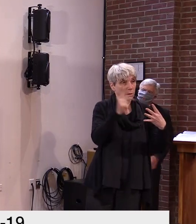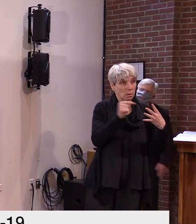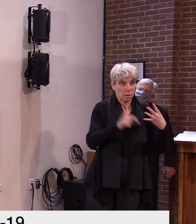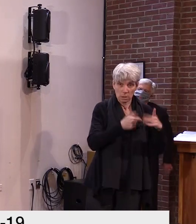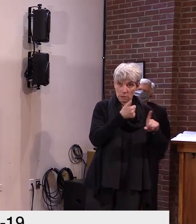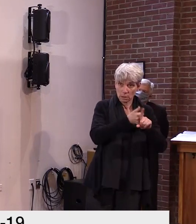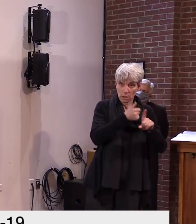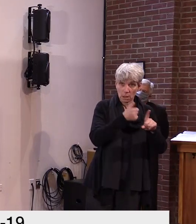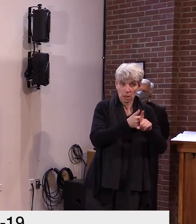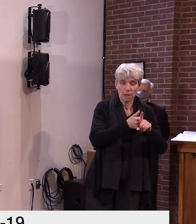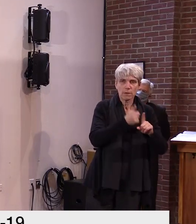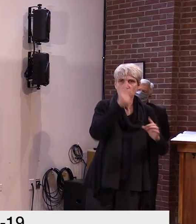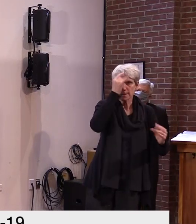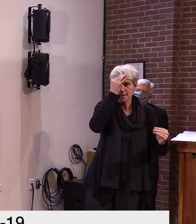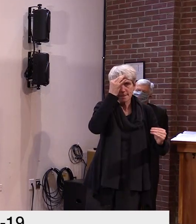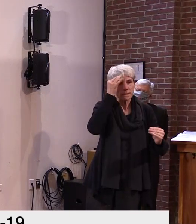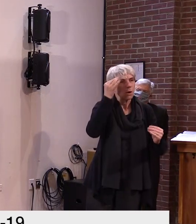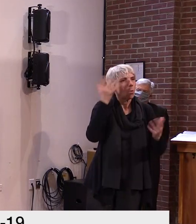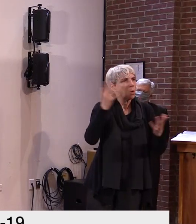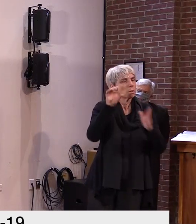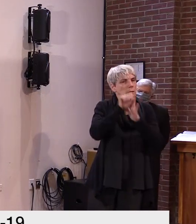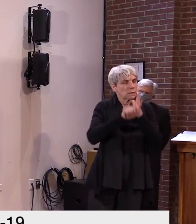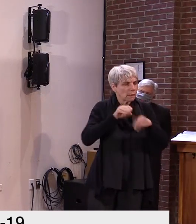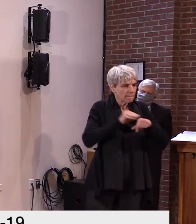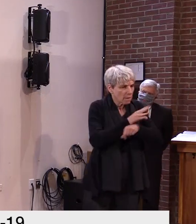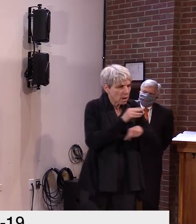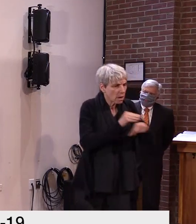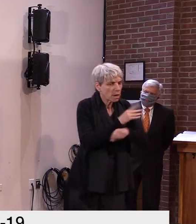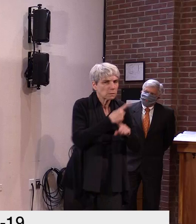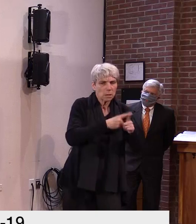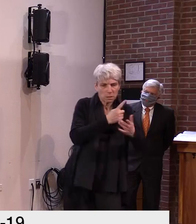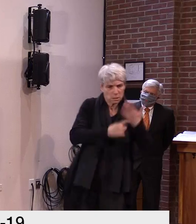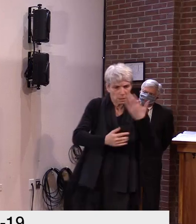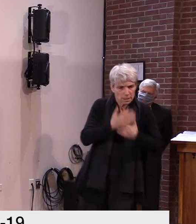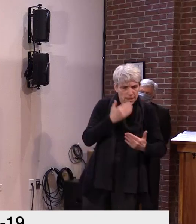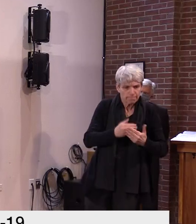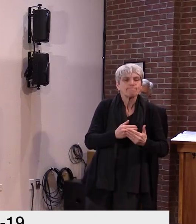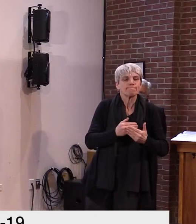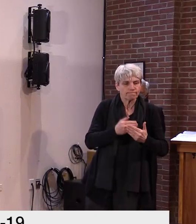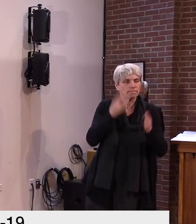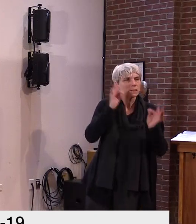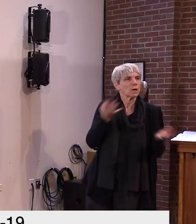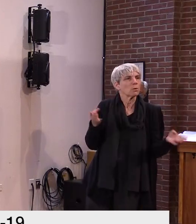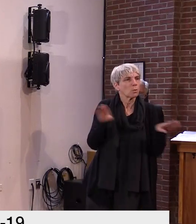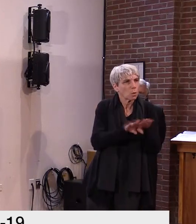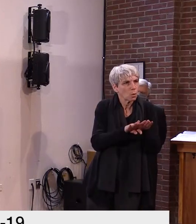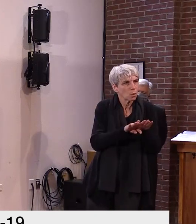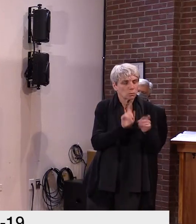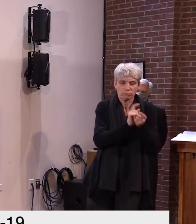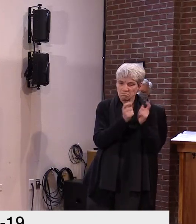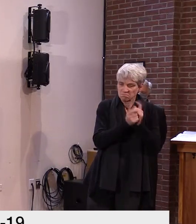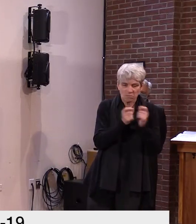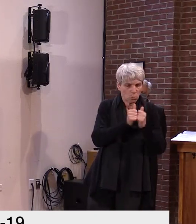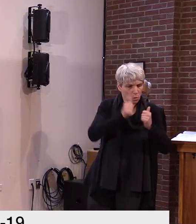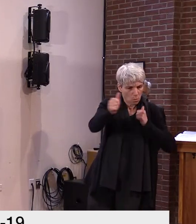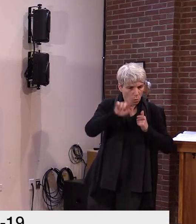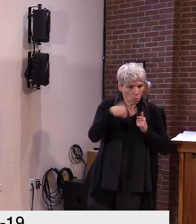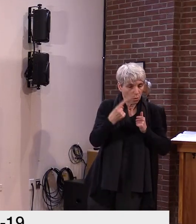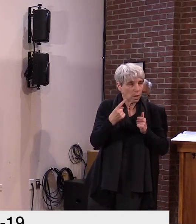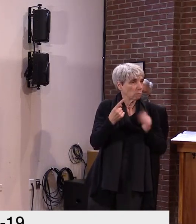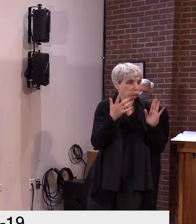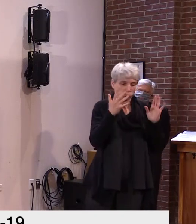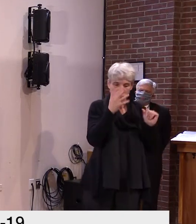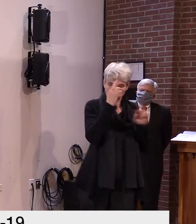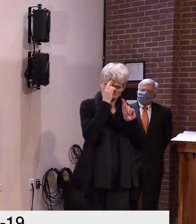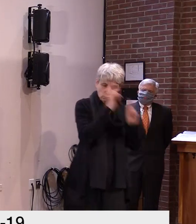guidance and their own operational considerations, we support their decisions. Leaders at the schools have been helpful,